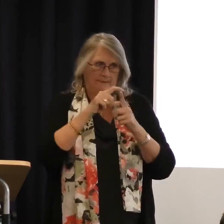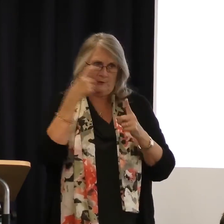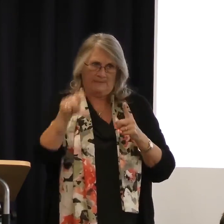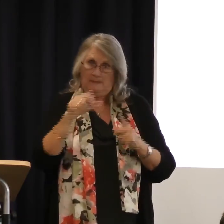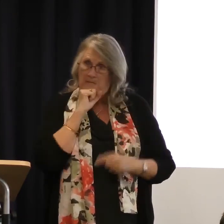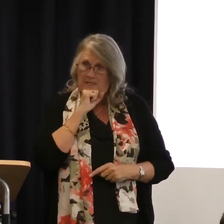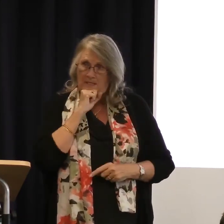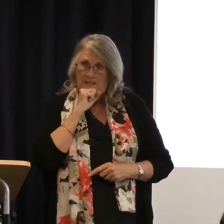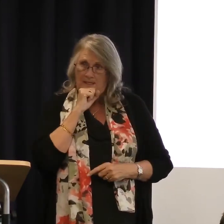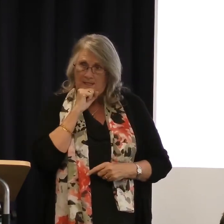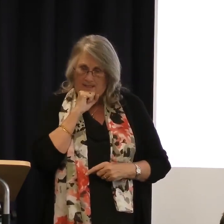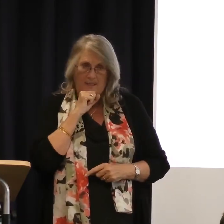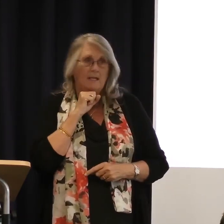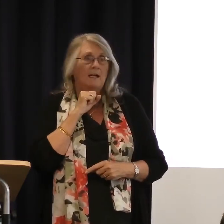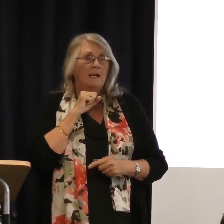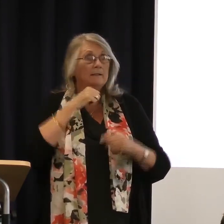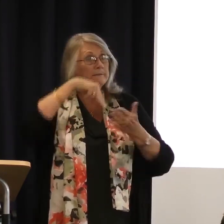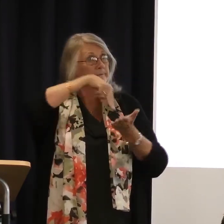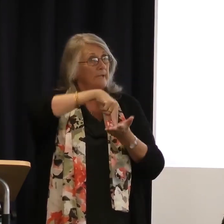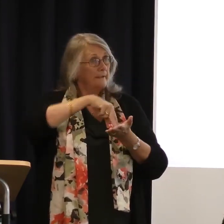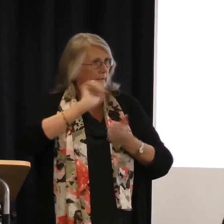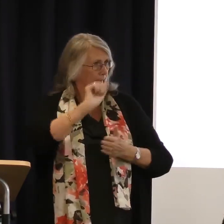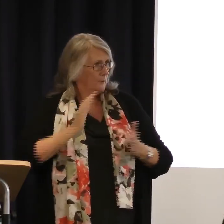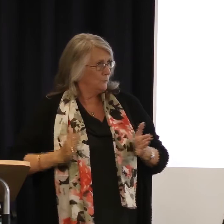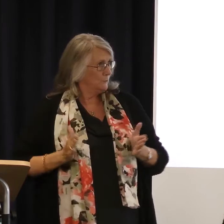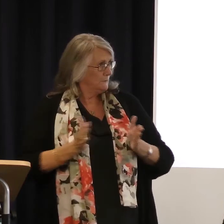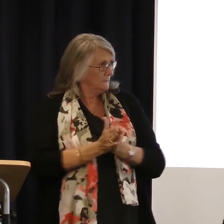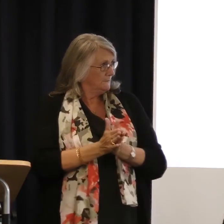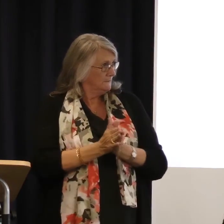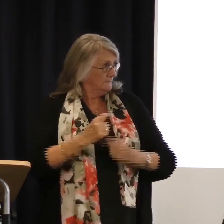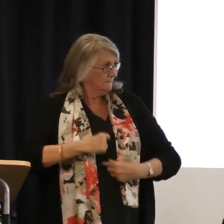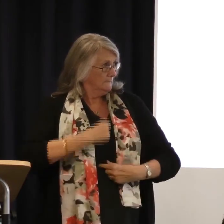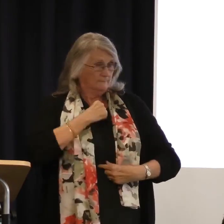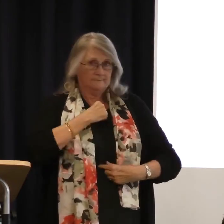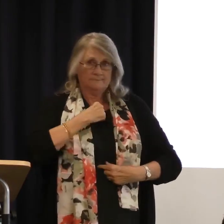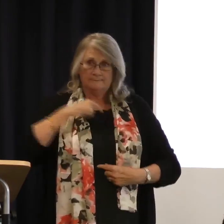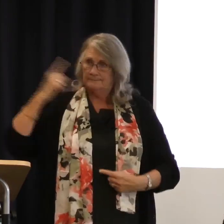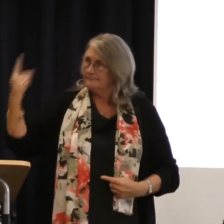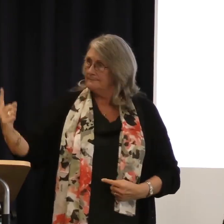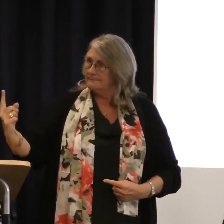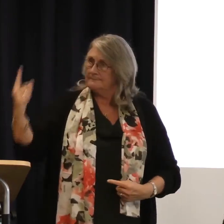Hall. There were all men on the Deaf Committee, and they would arrive in their suits and